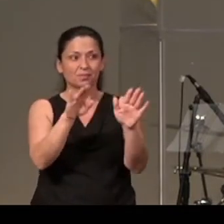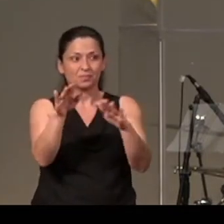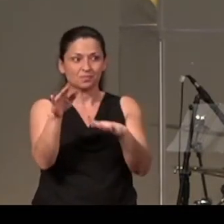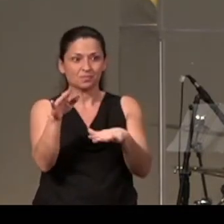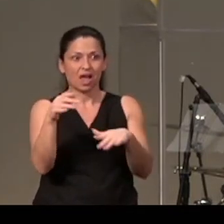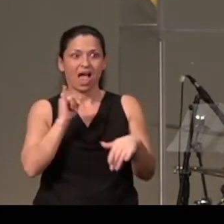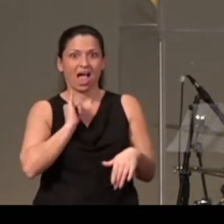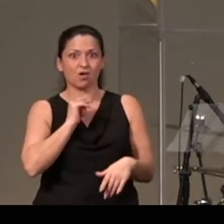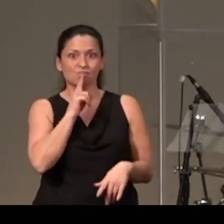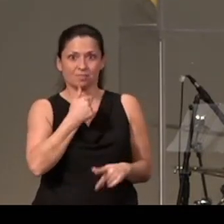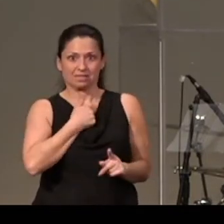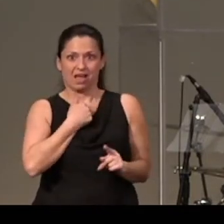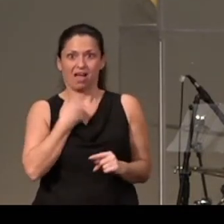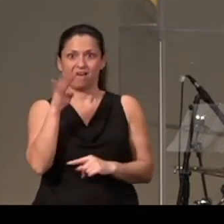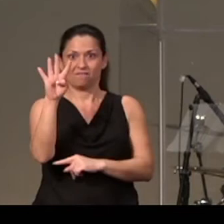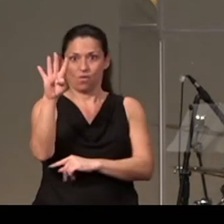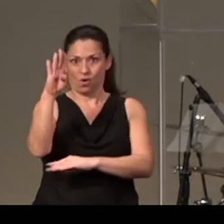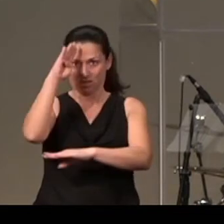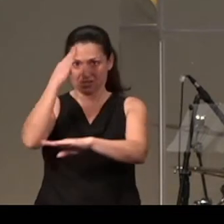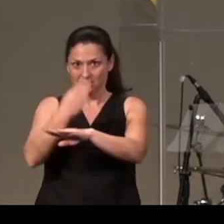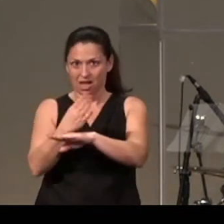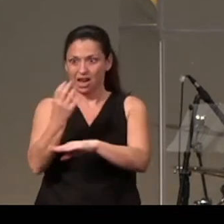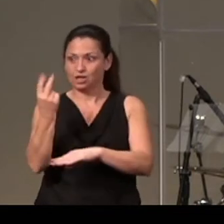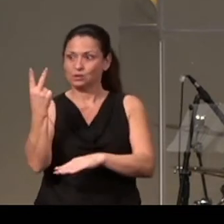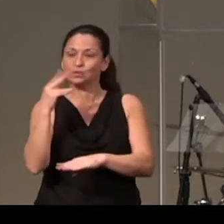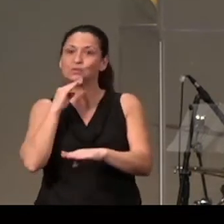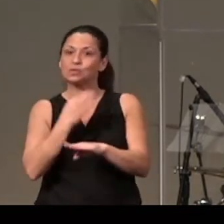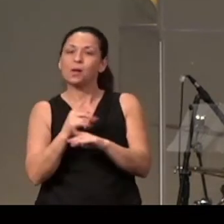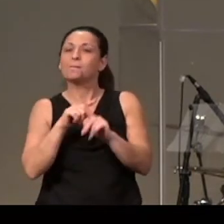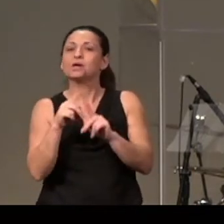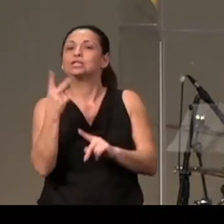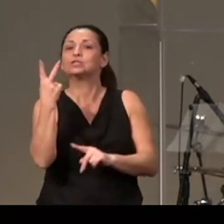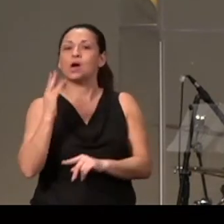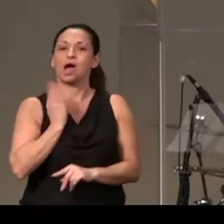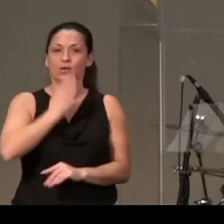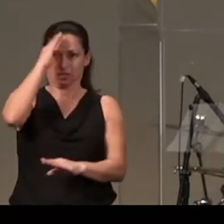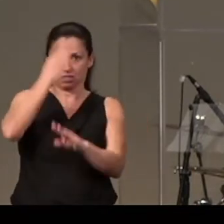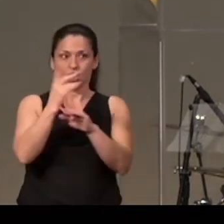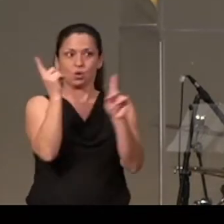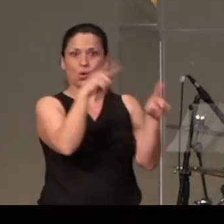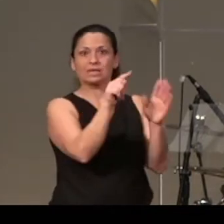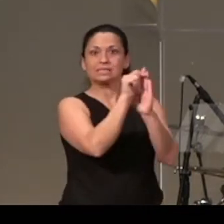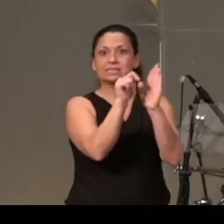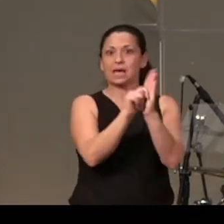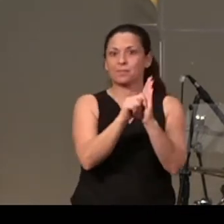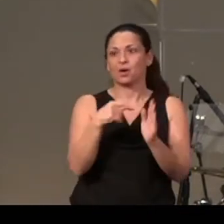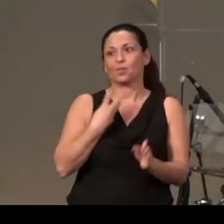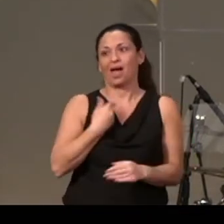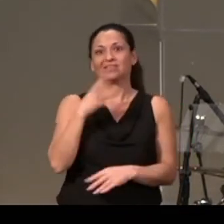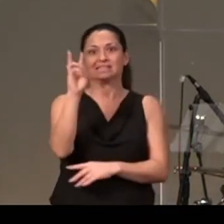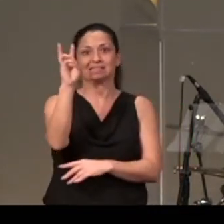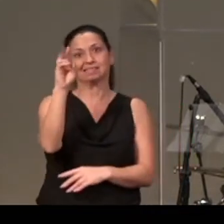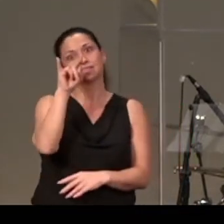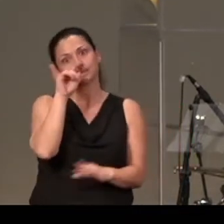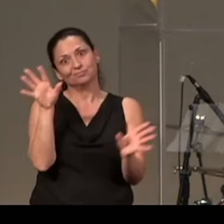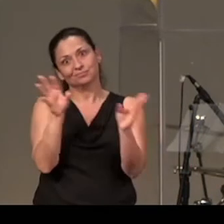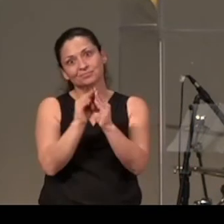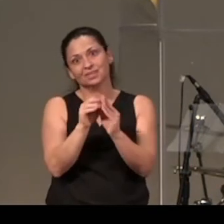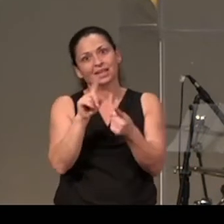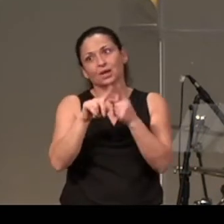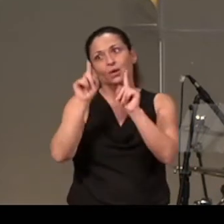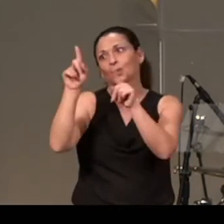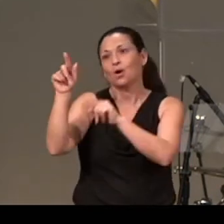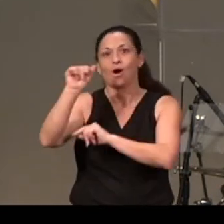I have four sons and two daughters, but two of our boys were headed to a soccer tournament in Tampa. We have six kids. We couldn't go to all their games, and